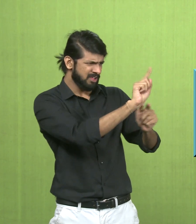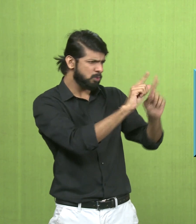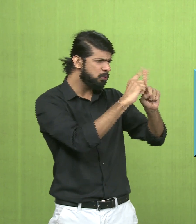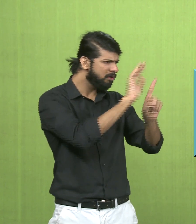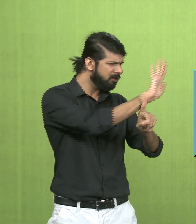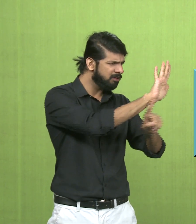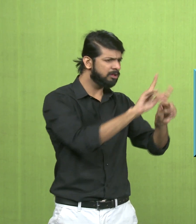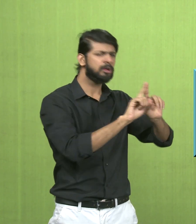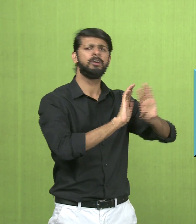on.